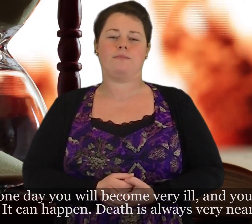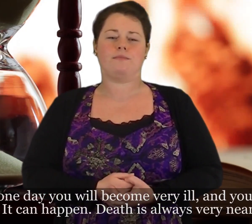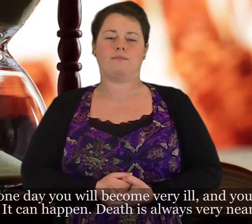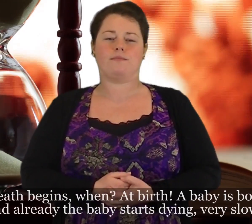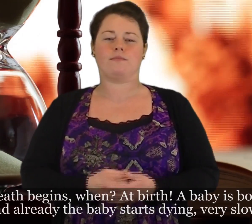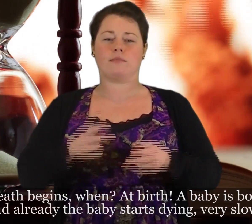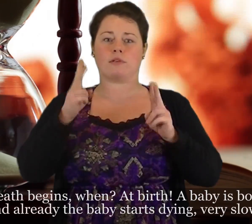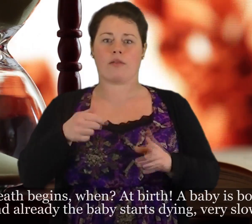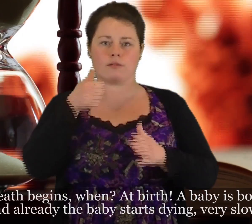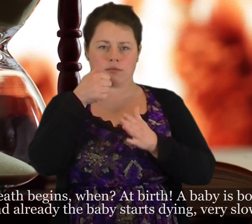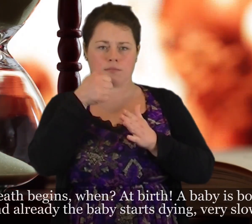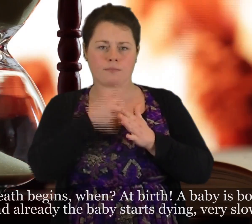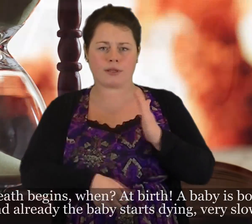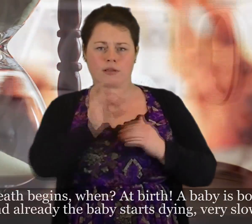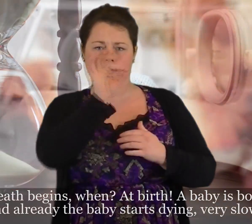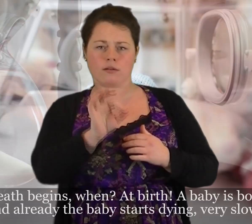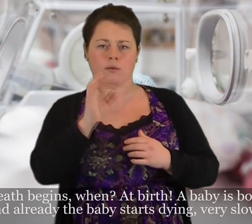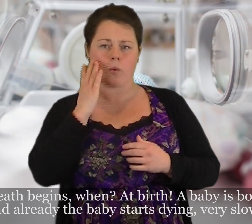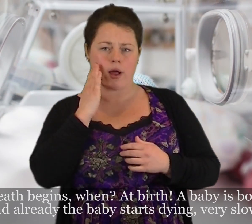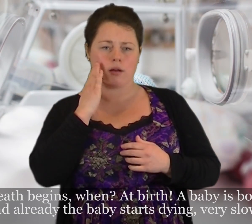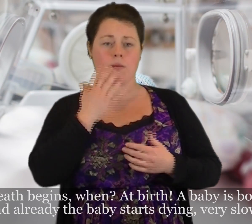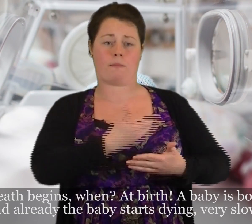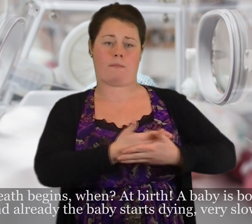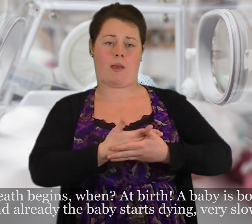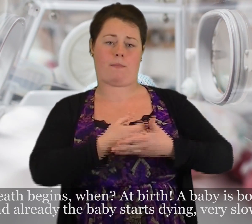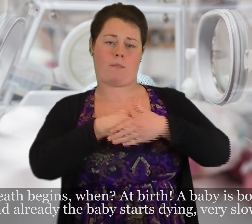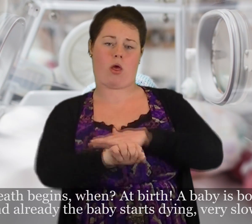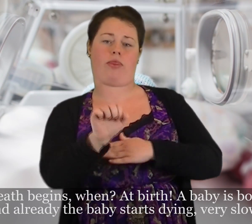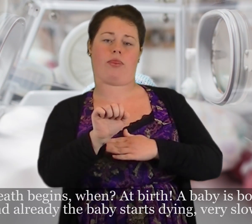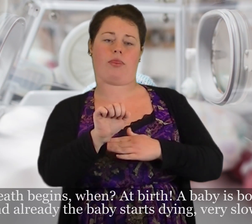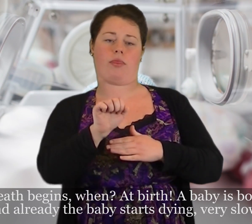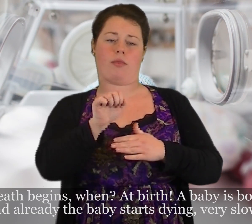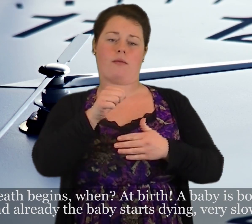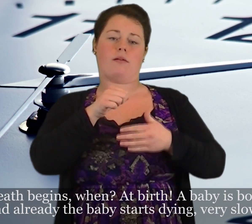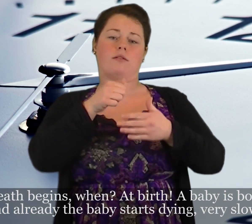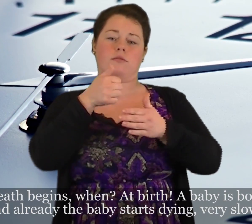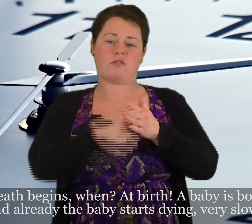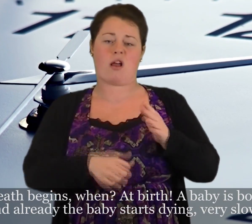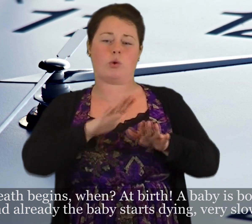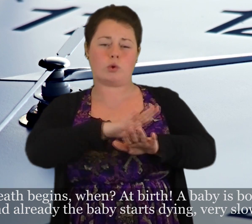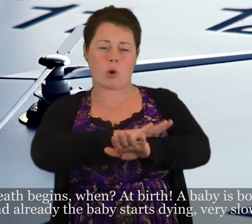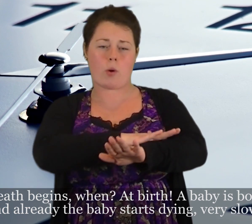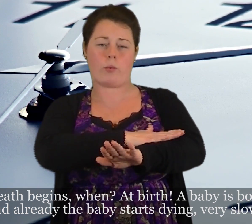obvious and so often said, we're dying from the moment of birth. Death is